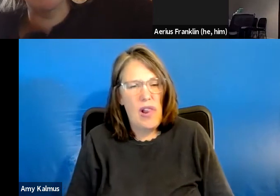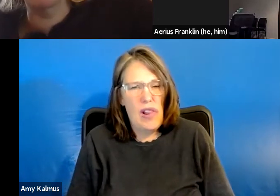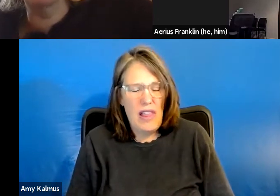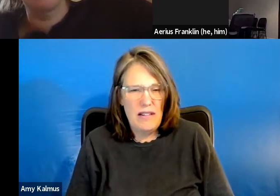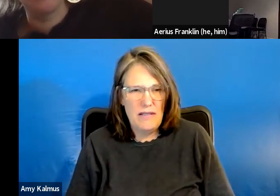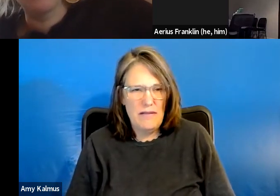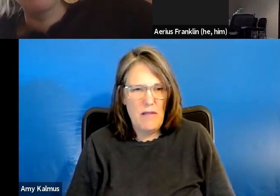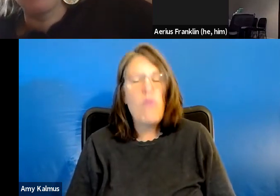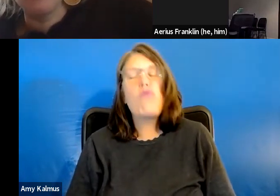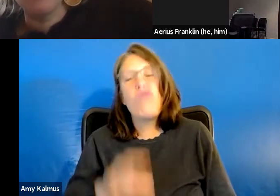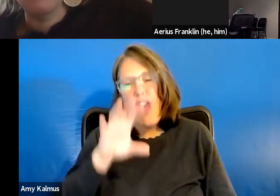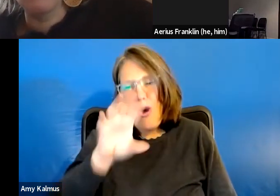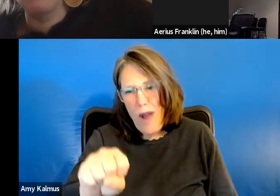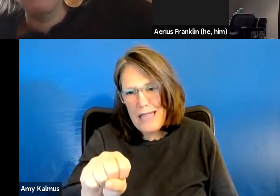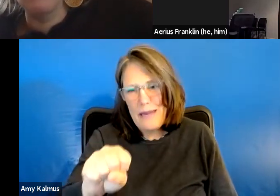grasping.